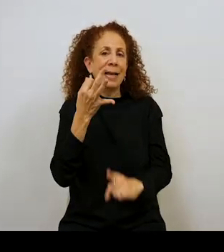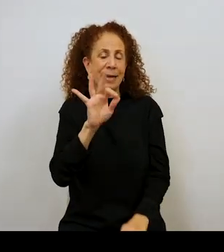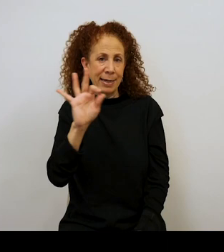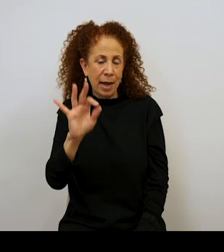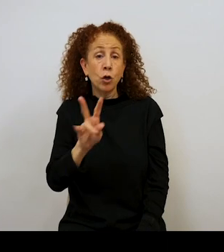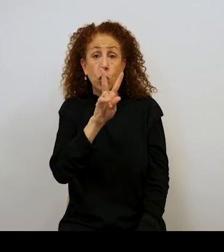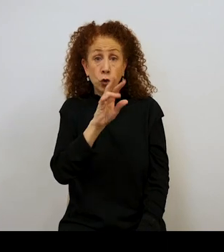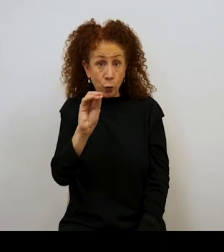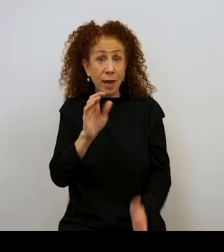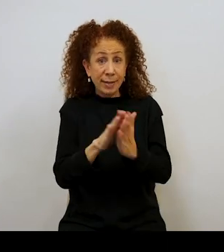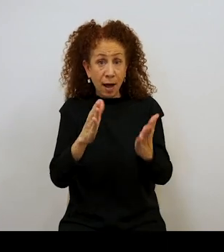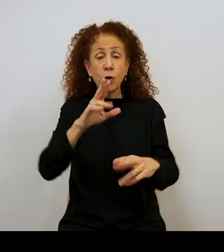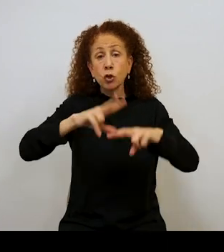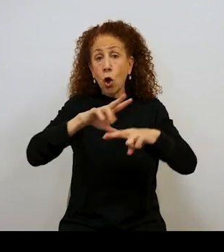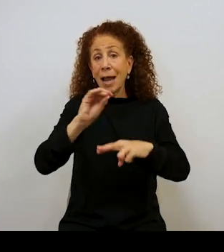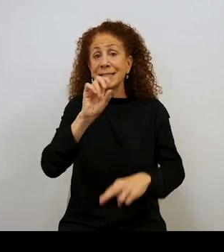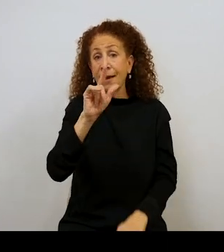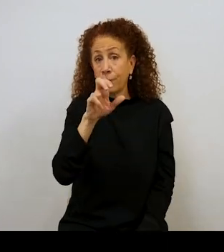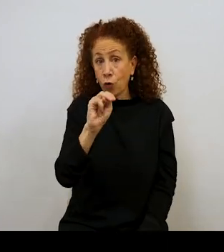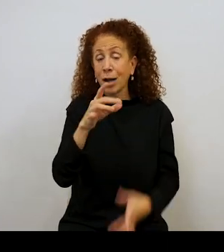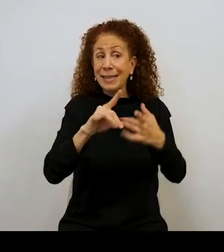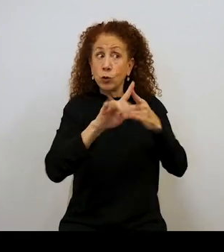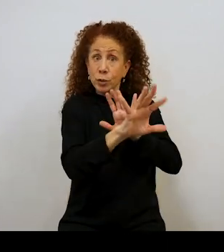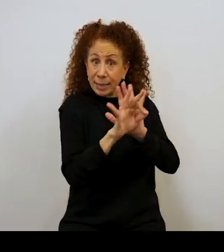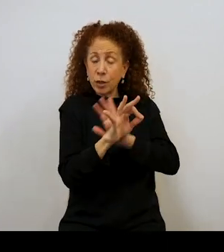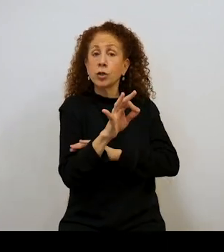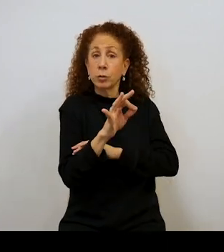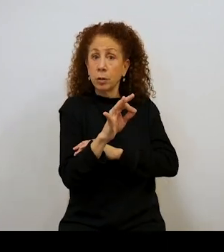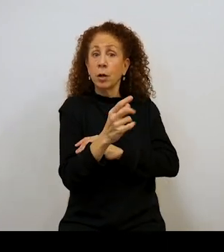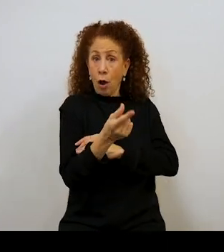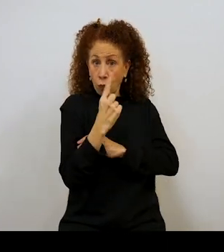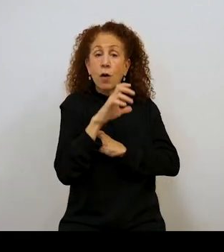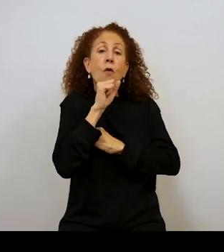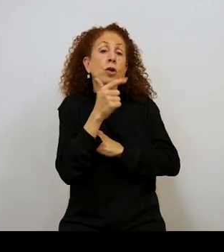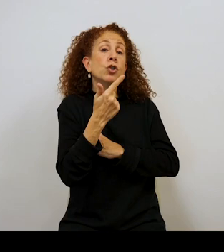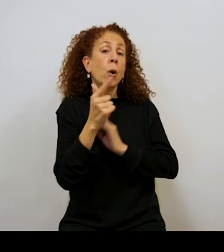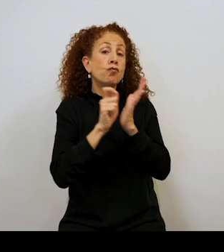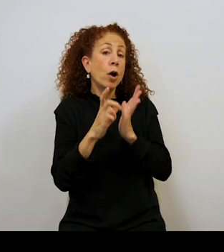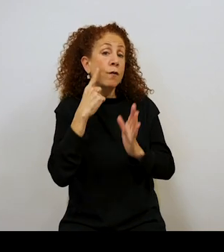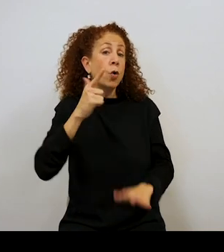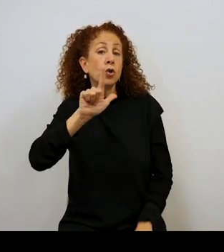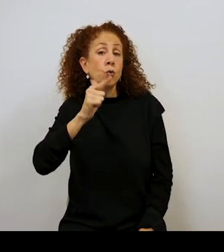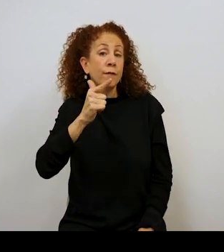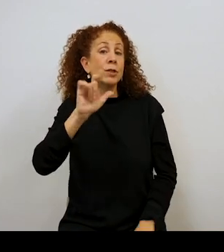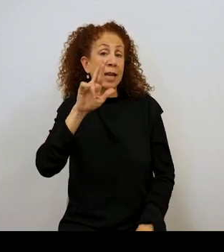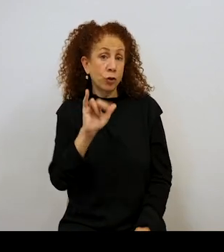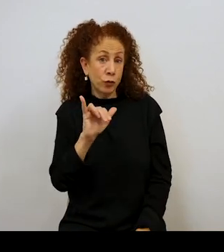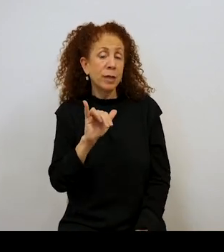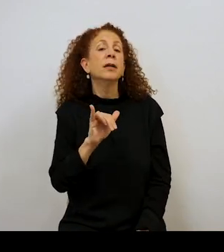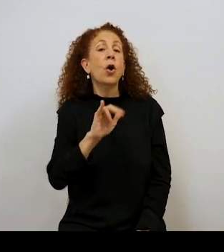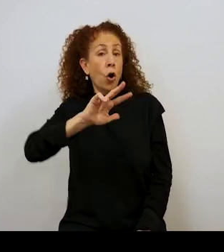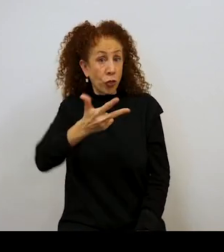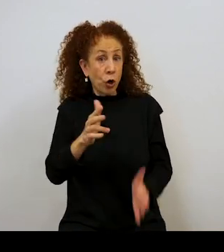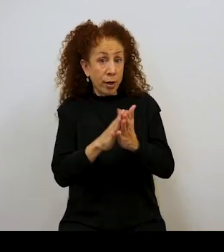1999. Her 2000 novel, Salt and Saffron, led to her selection of one of Orange's 21 writers for the 21st century. And with